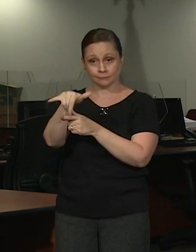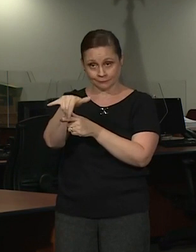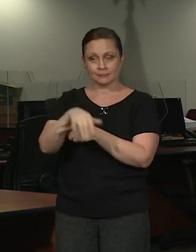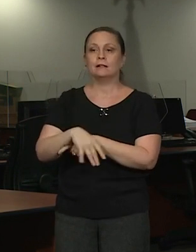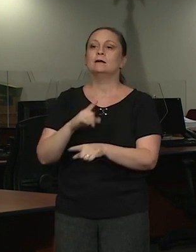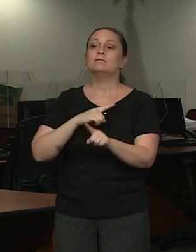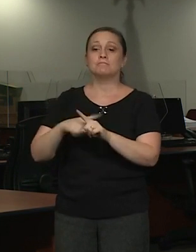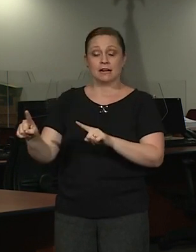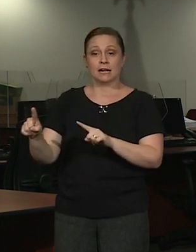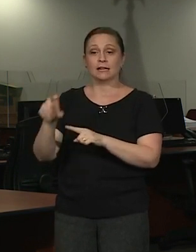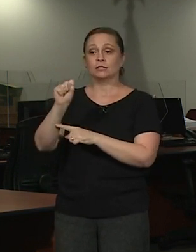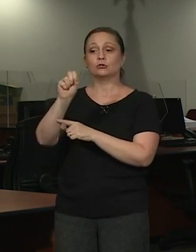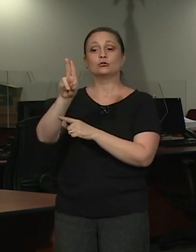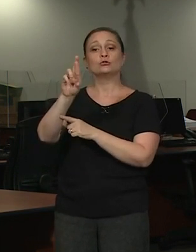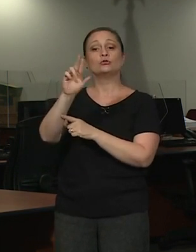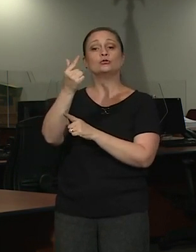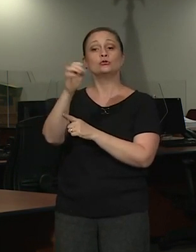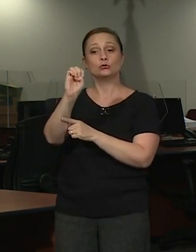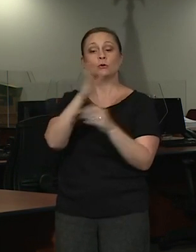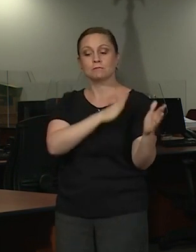still activated. It's